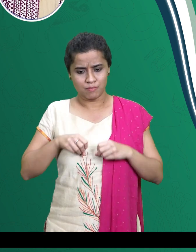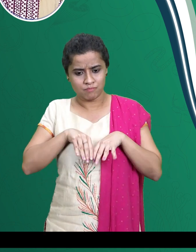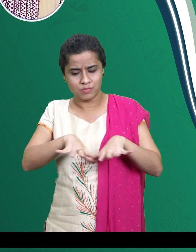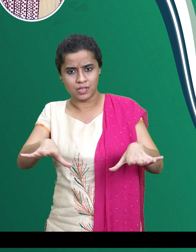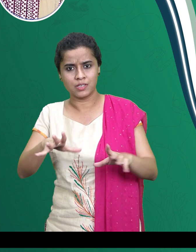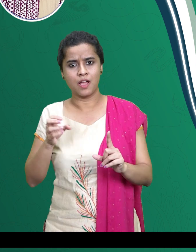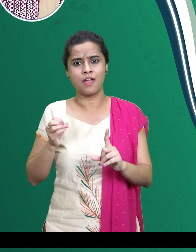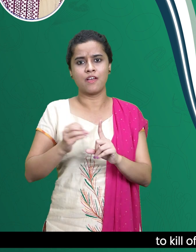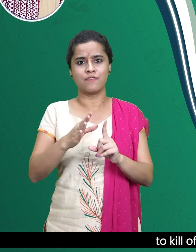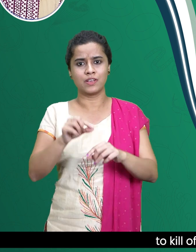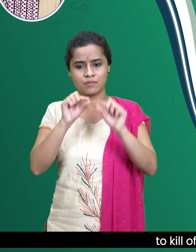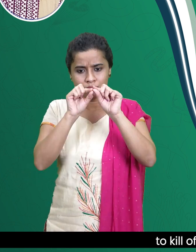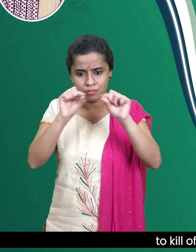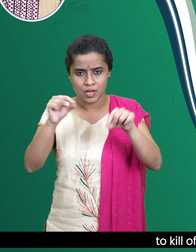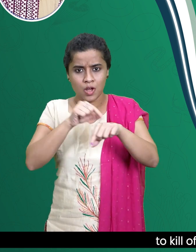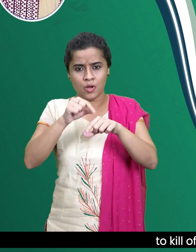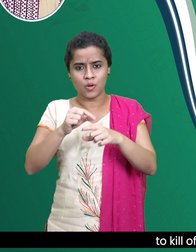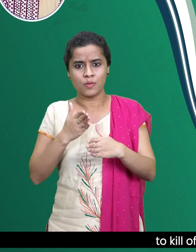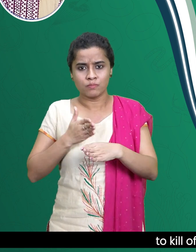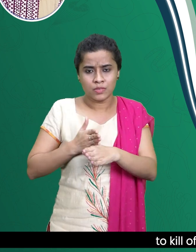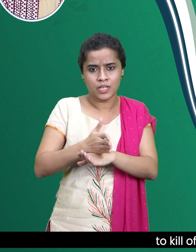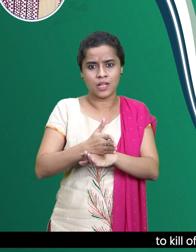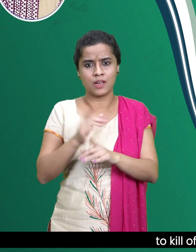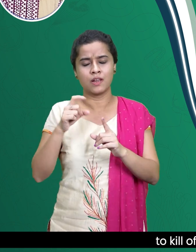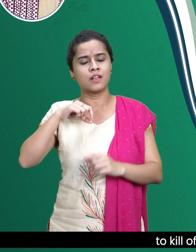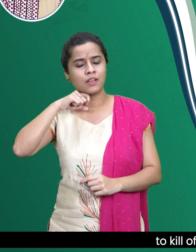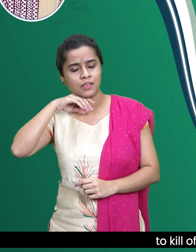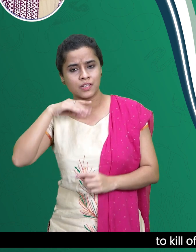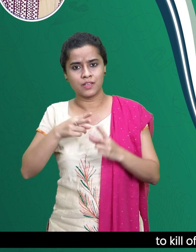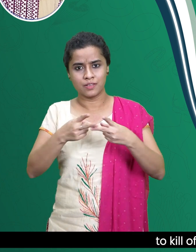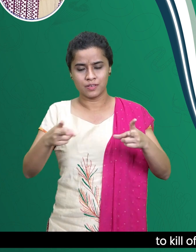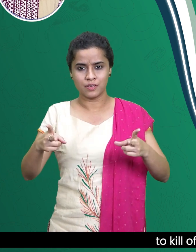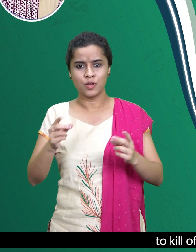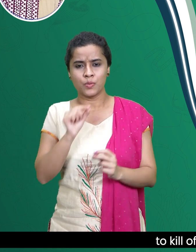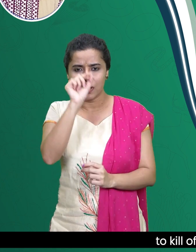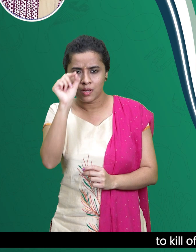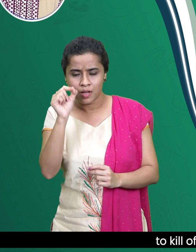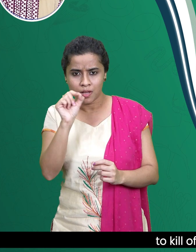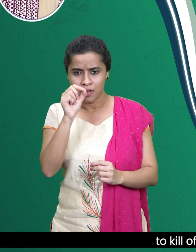affected tissue to kill off the disease causing microbes.